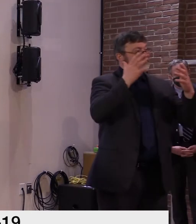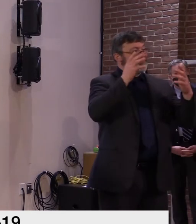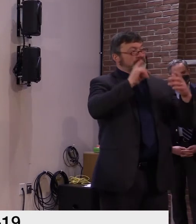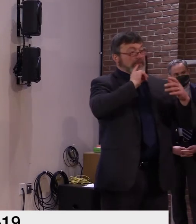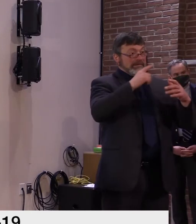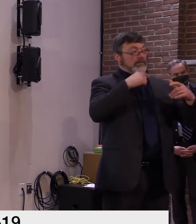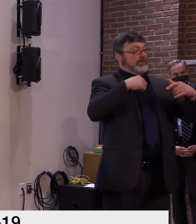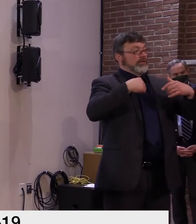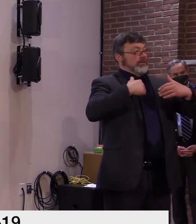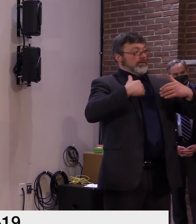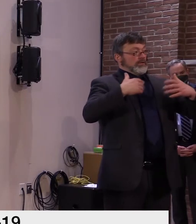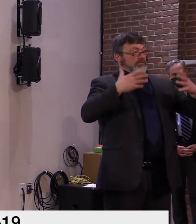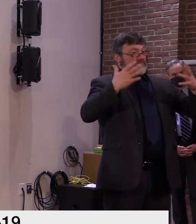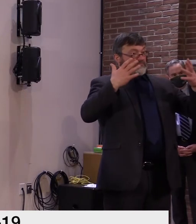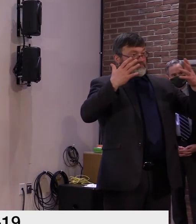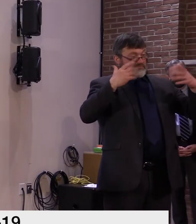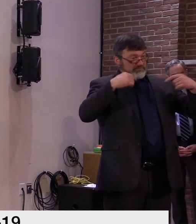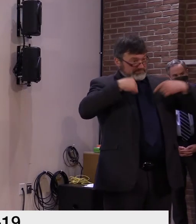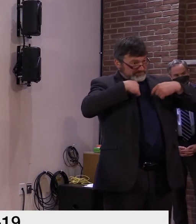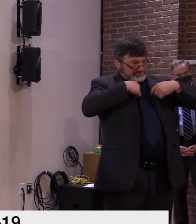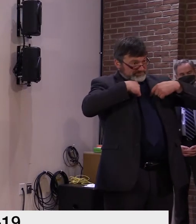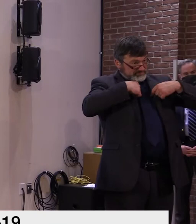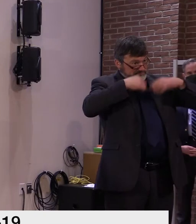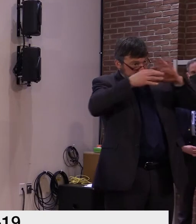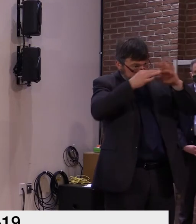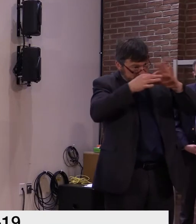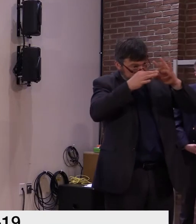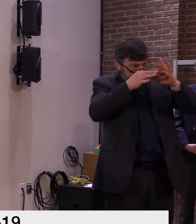Levine, anything you can add to that?